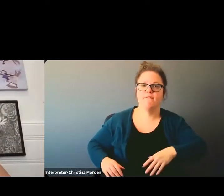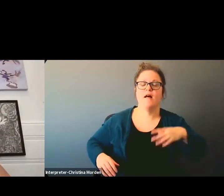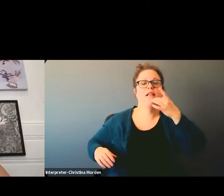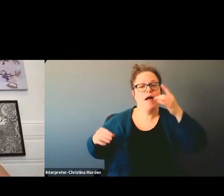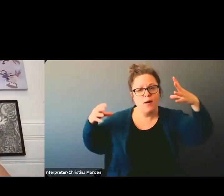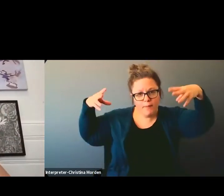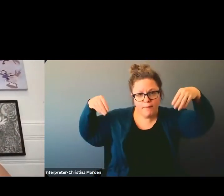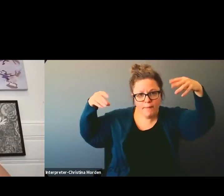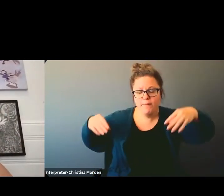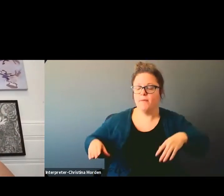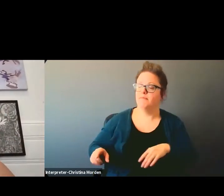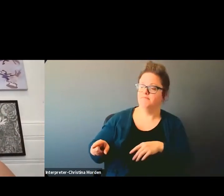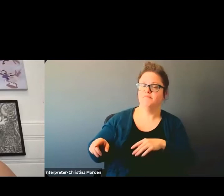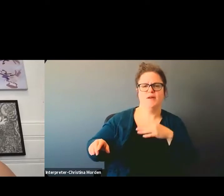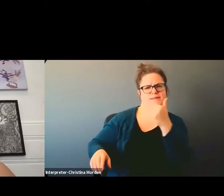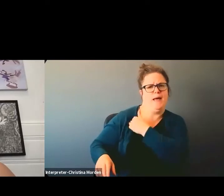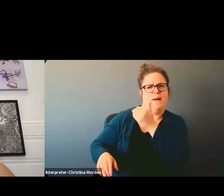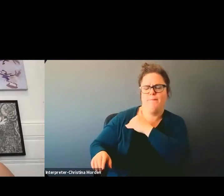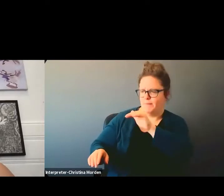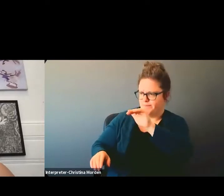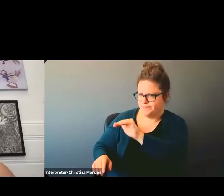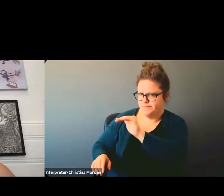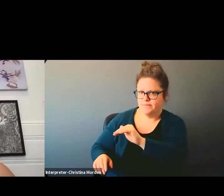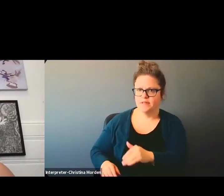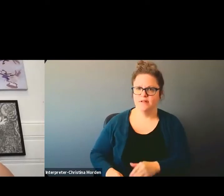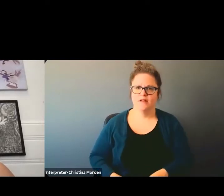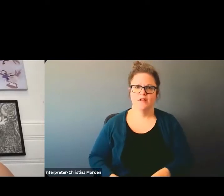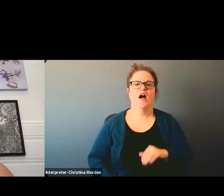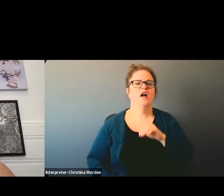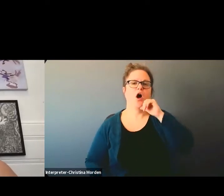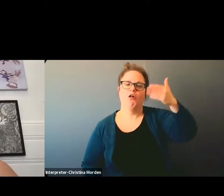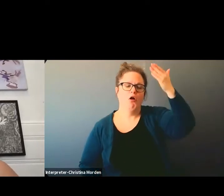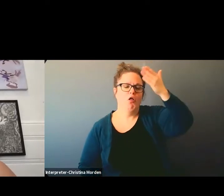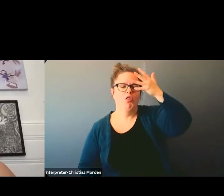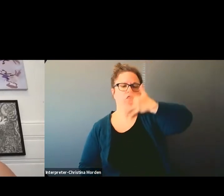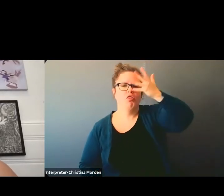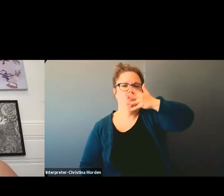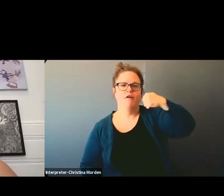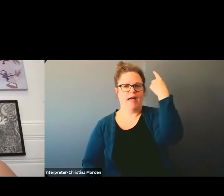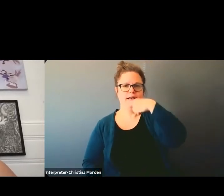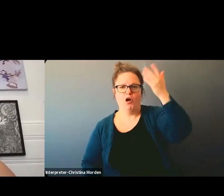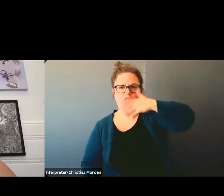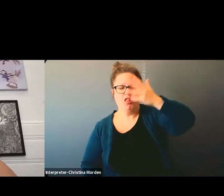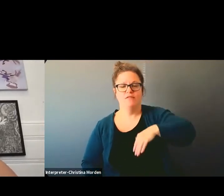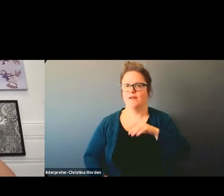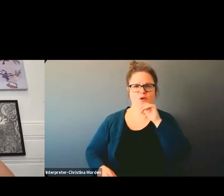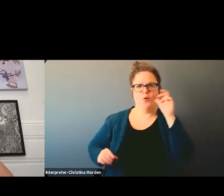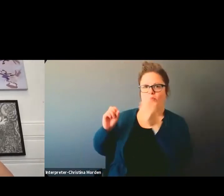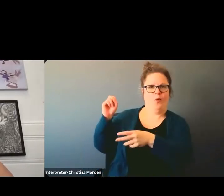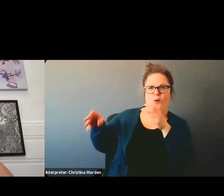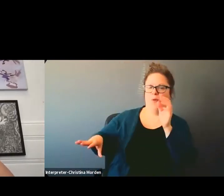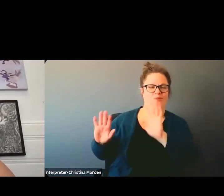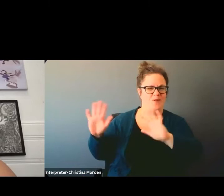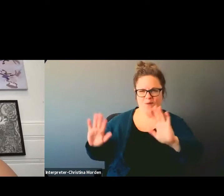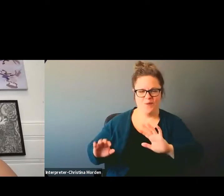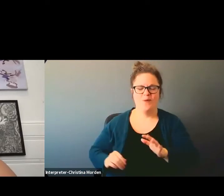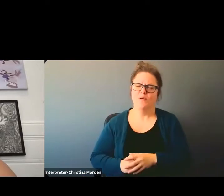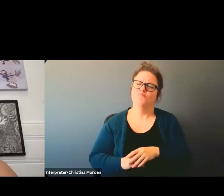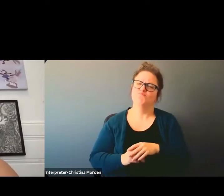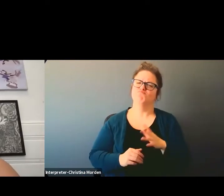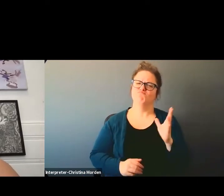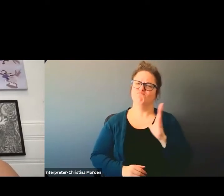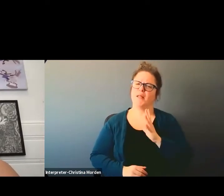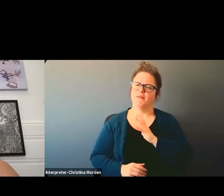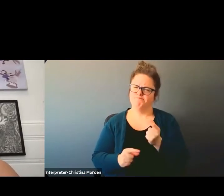tap them on the shoulders. Do not wave your hand right in your face. Don't throw things at them. Just be